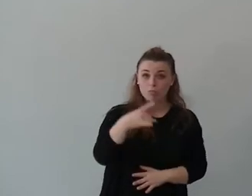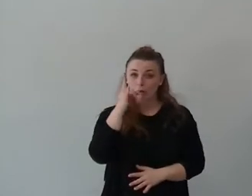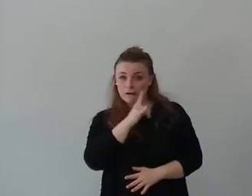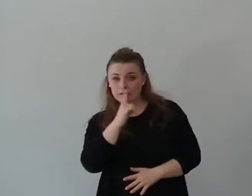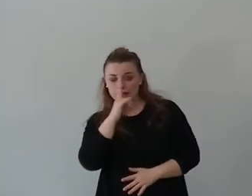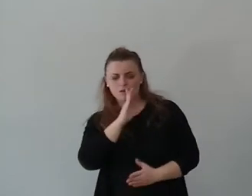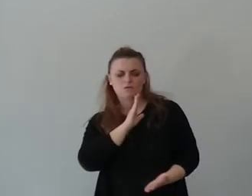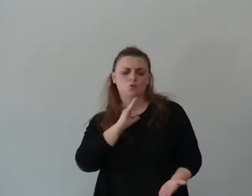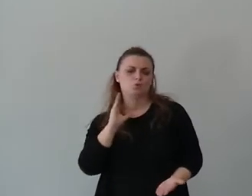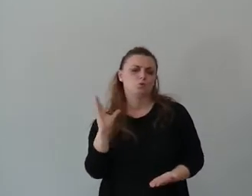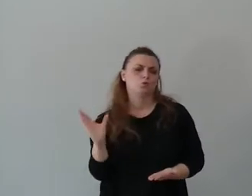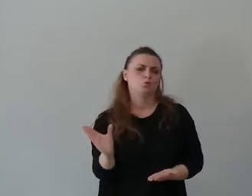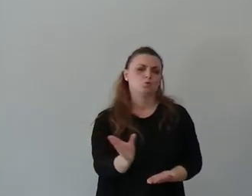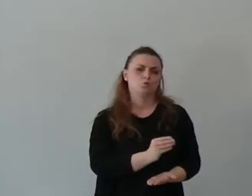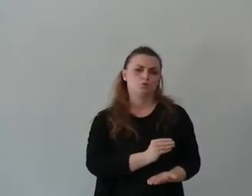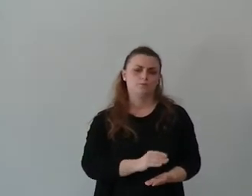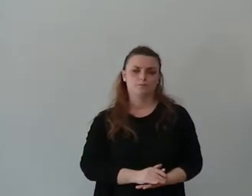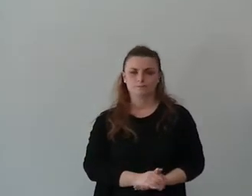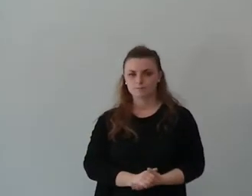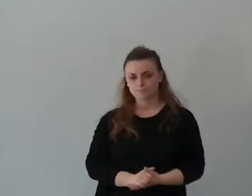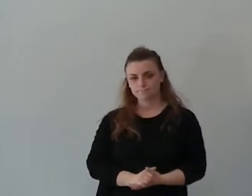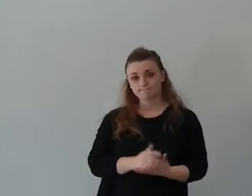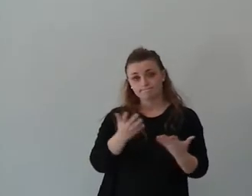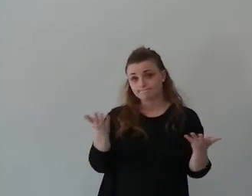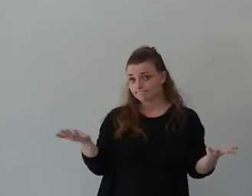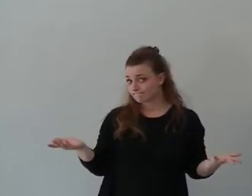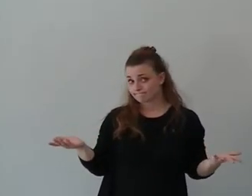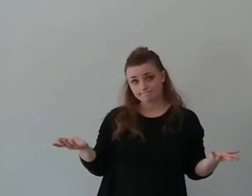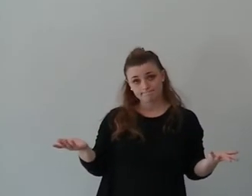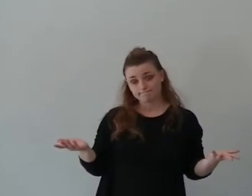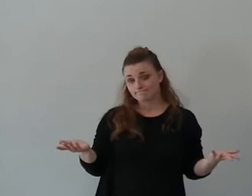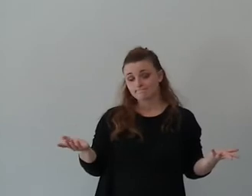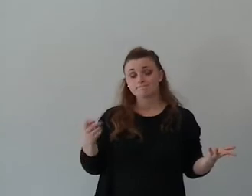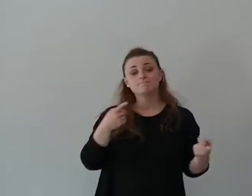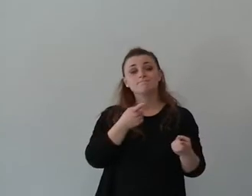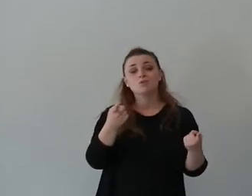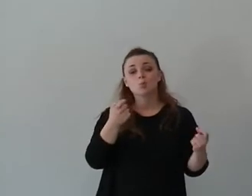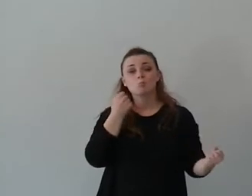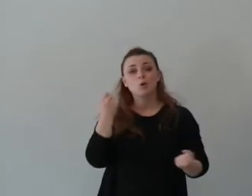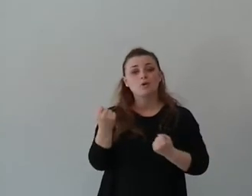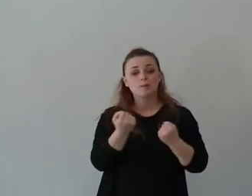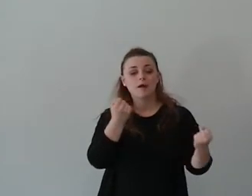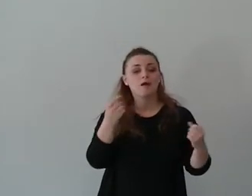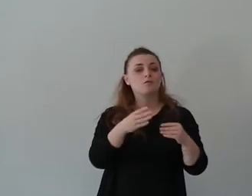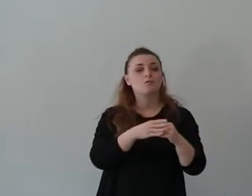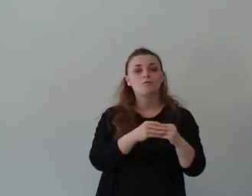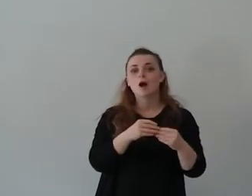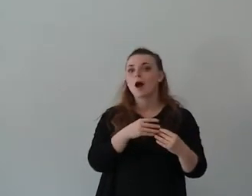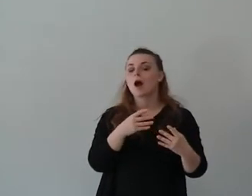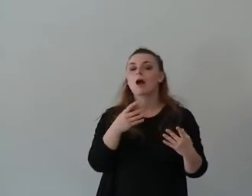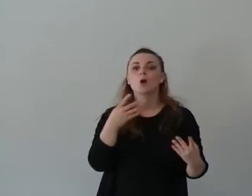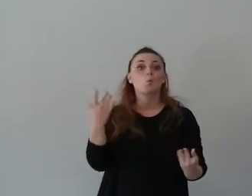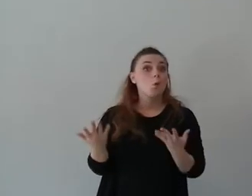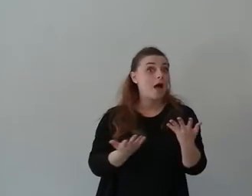think you're hiding that mark from somebody else. Quindi, qualsiasi cosa che fai, può sembrare che stai nascondo